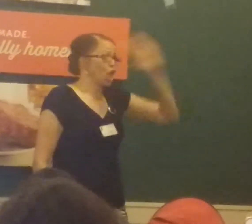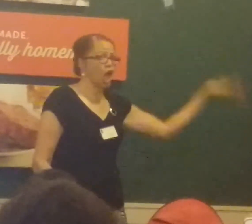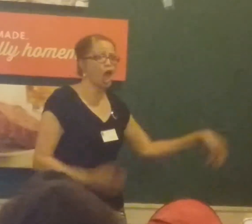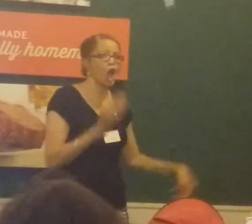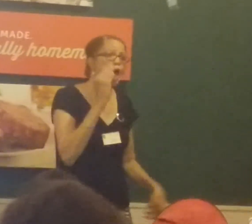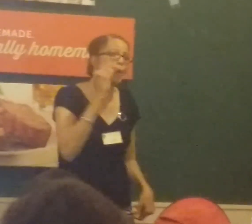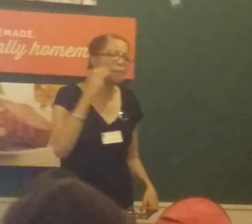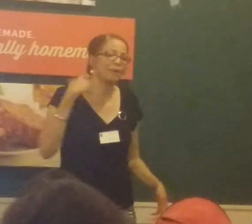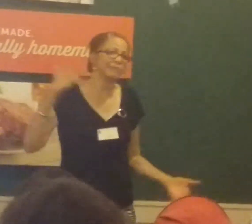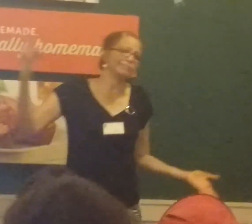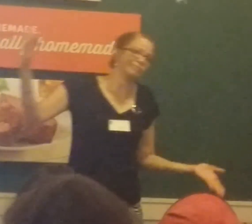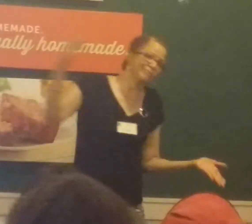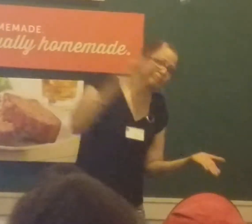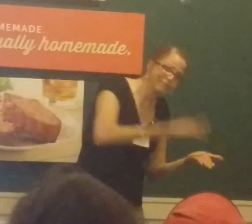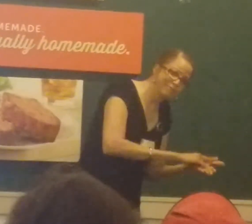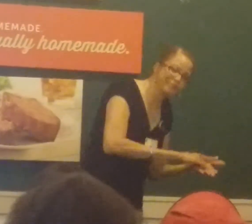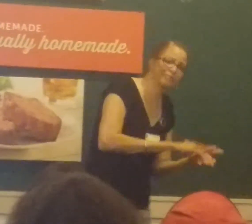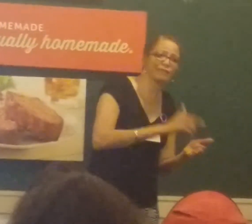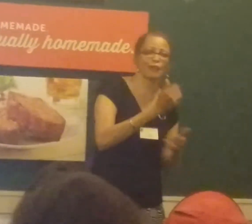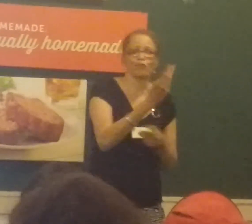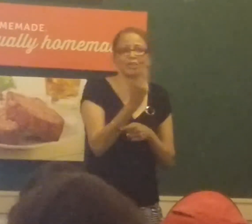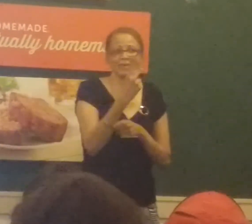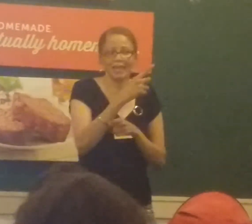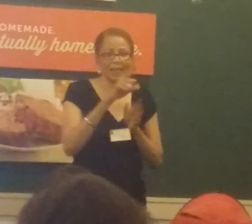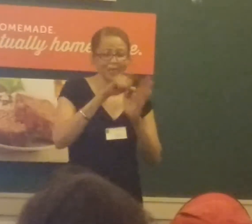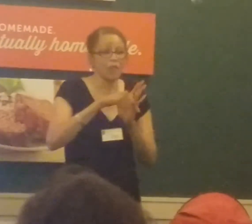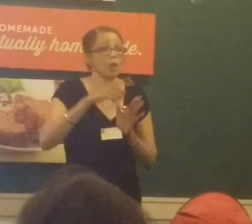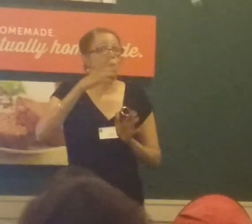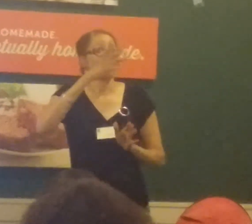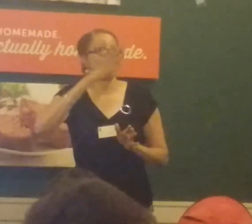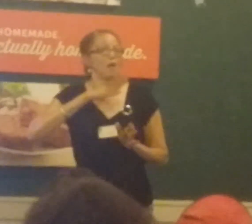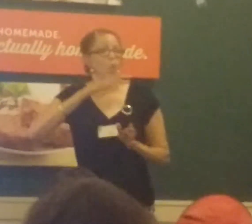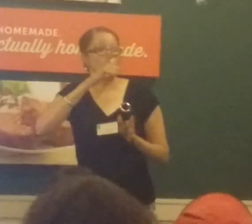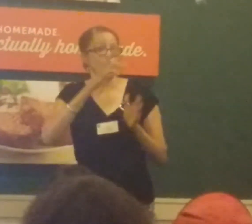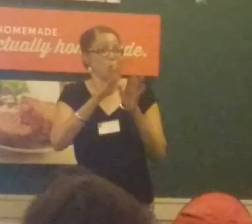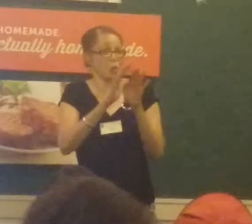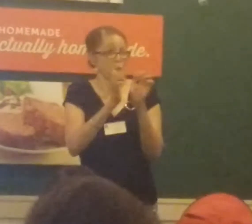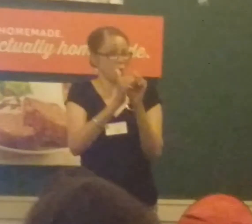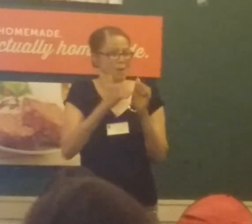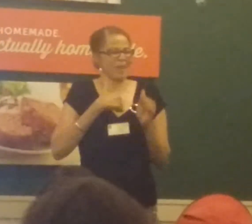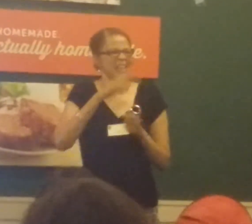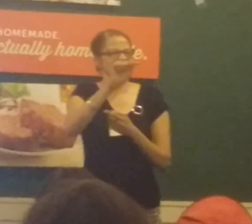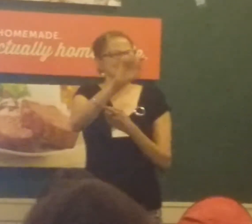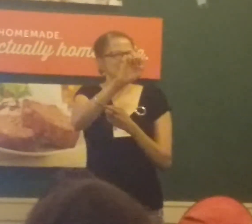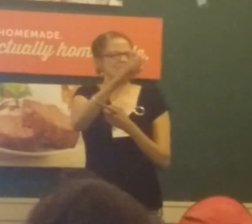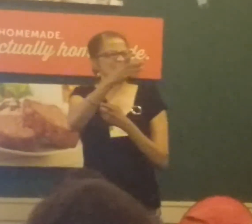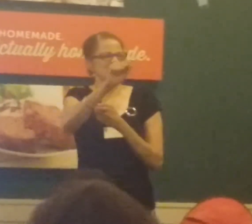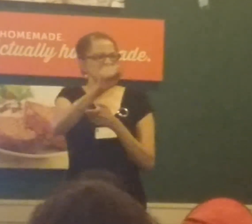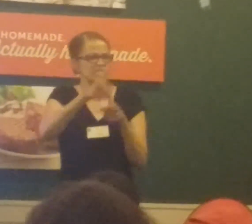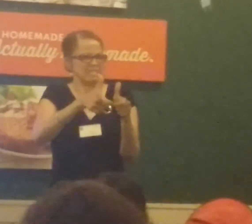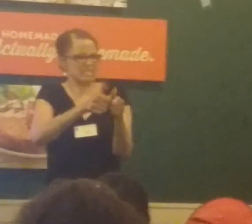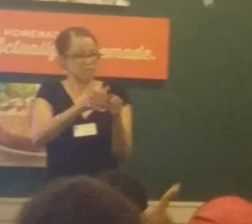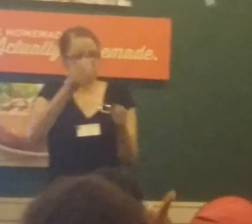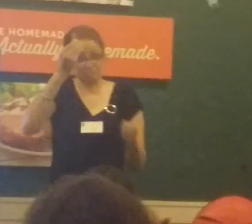I left after that situation. I went home. A few days later, the lady who was with us, she texted